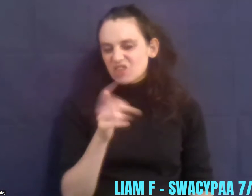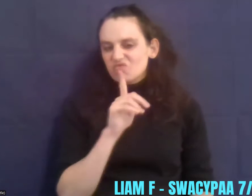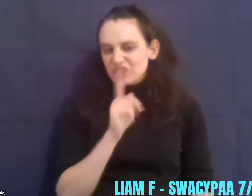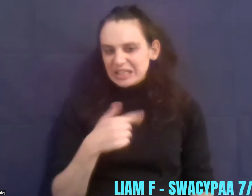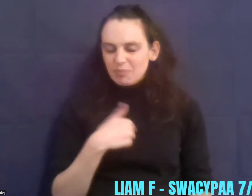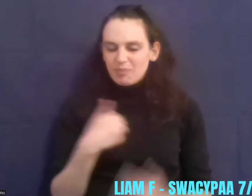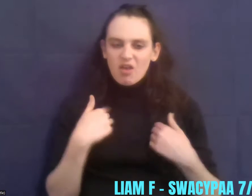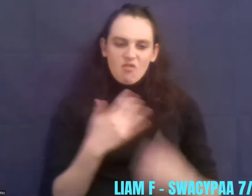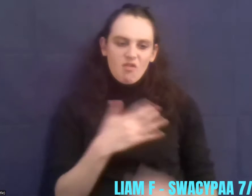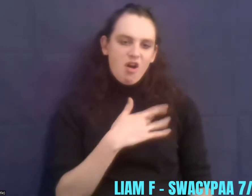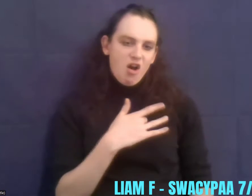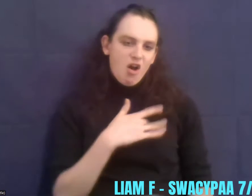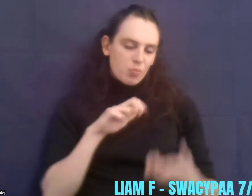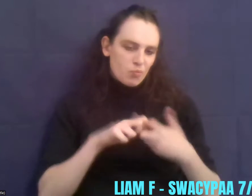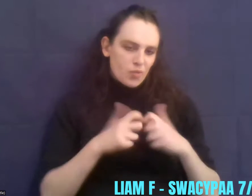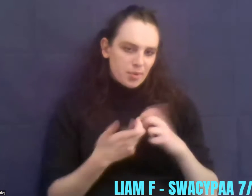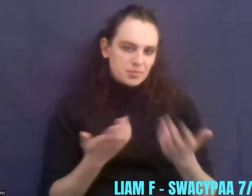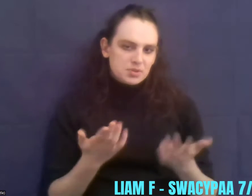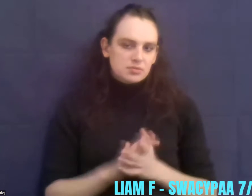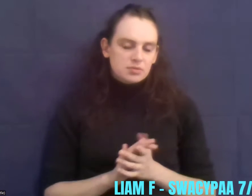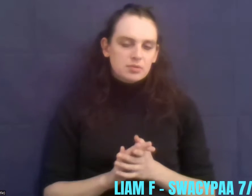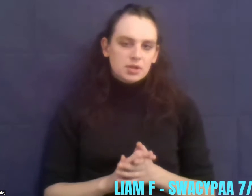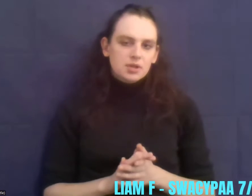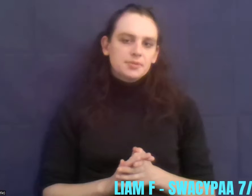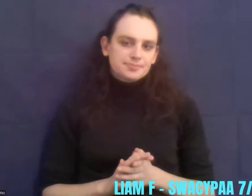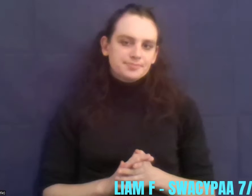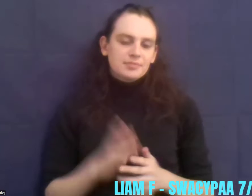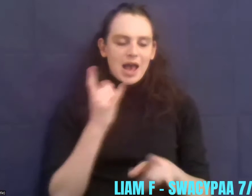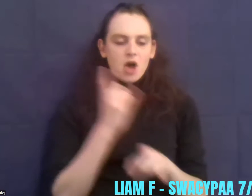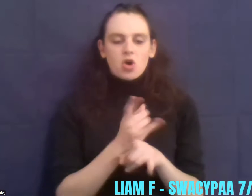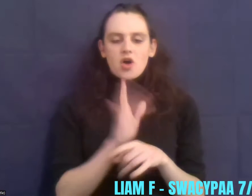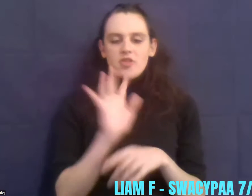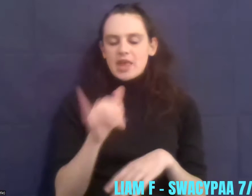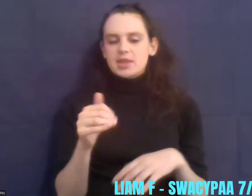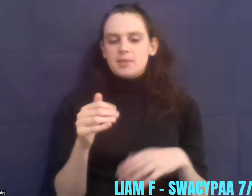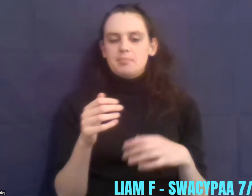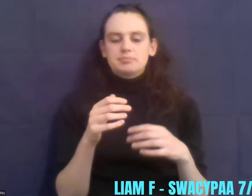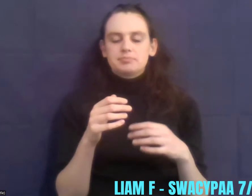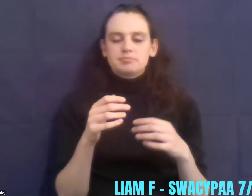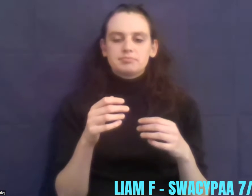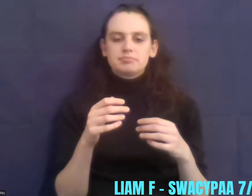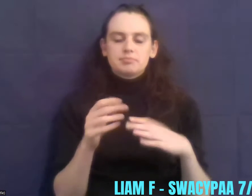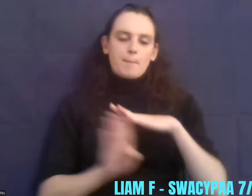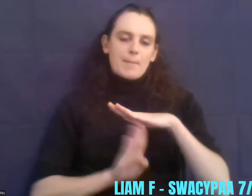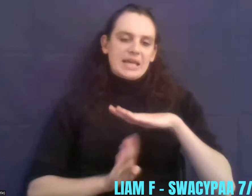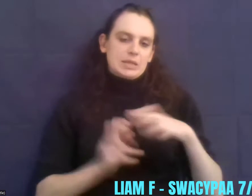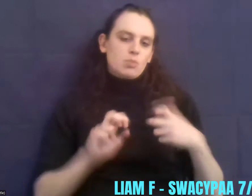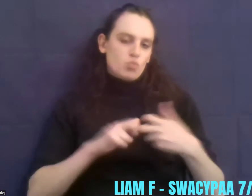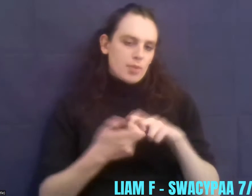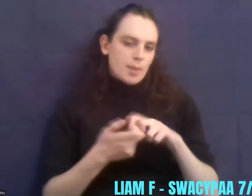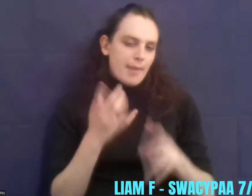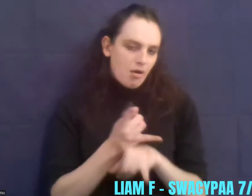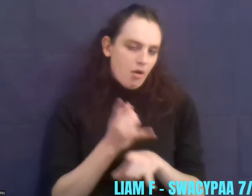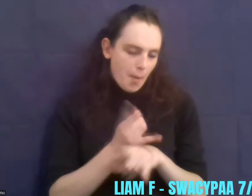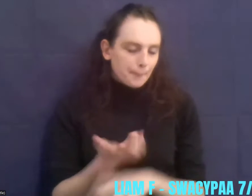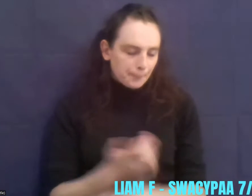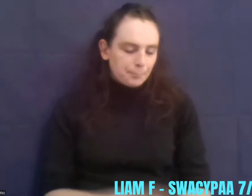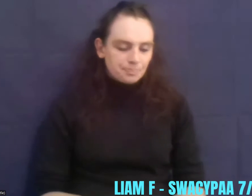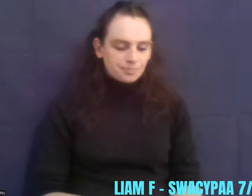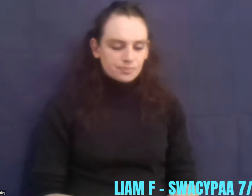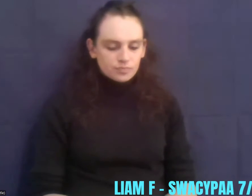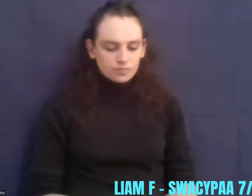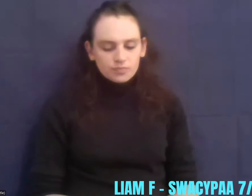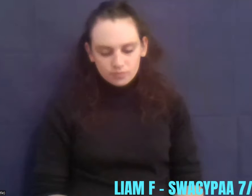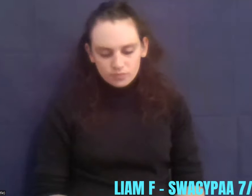things, alcohol truly was the root problem for me. Um, so that also put me into